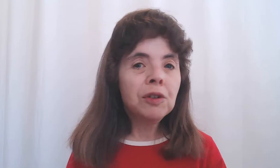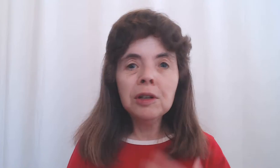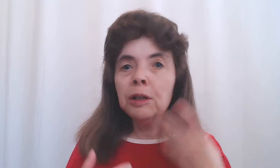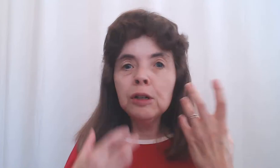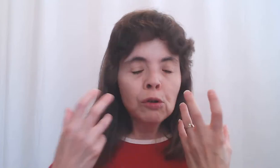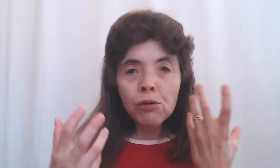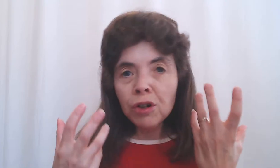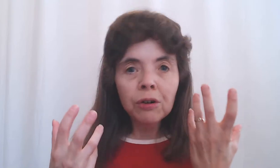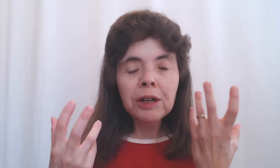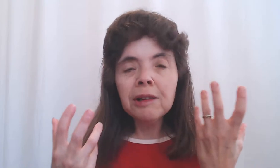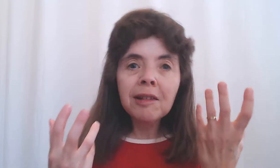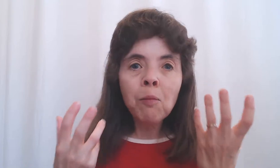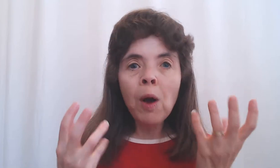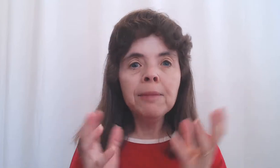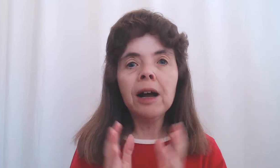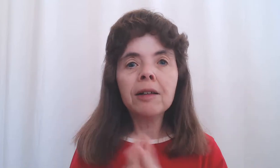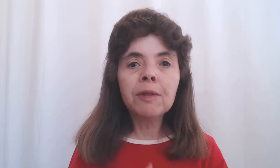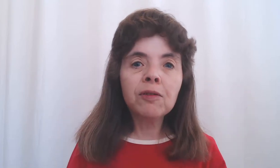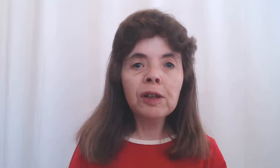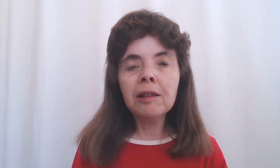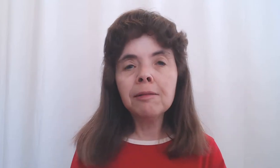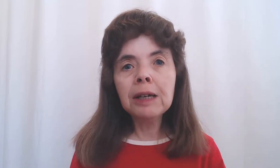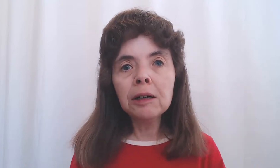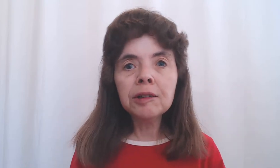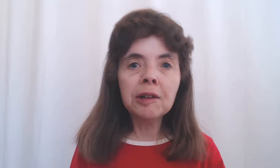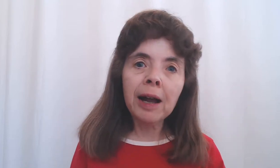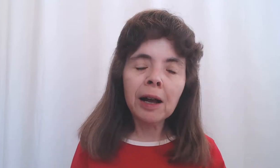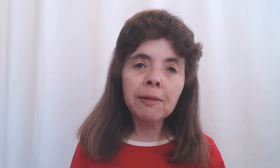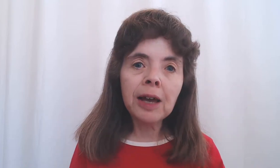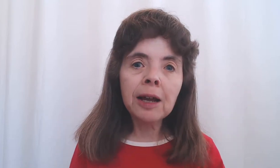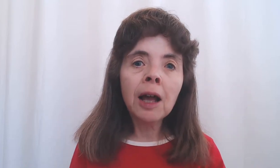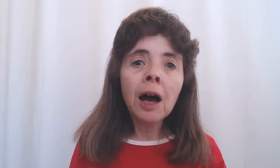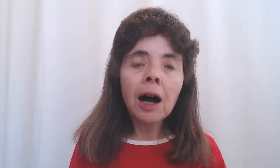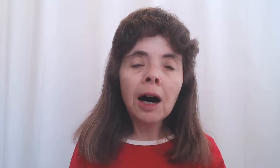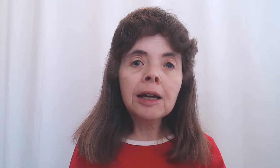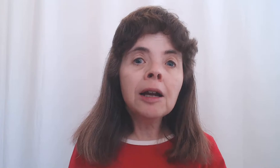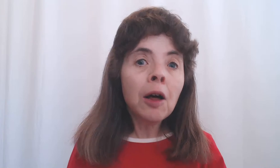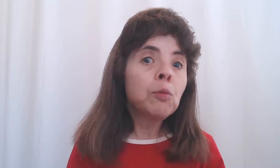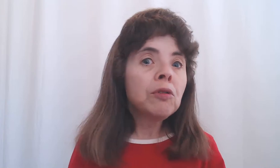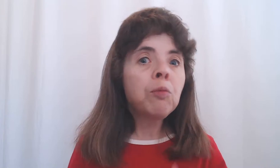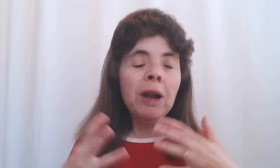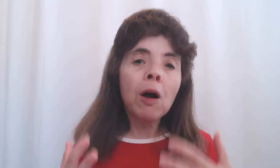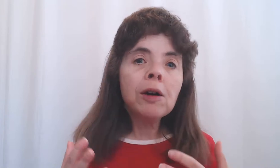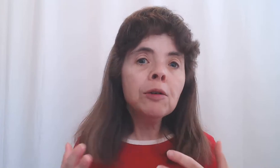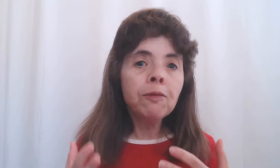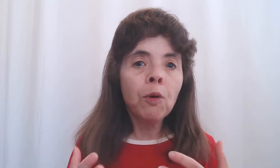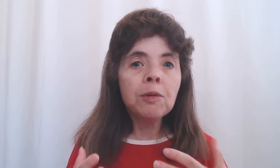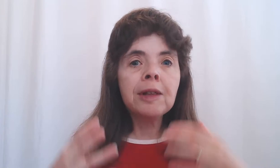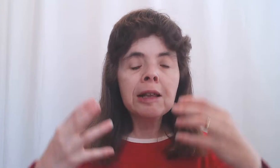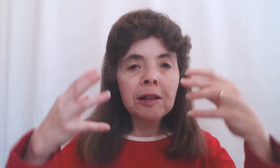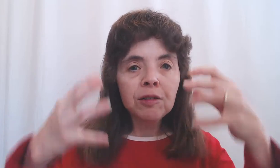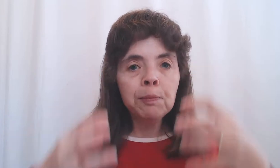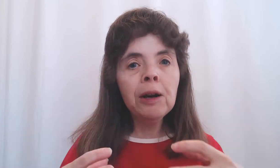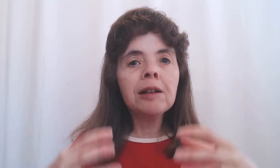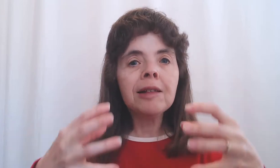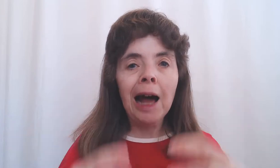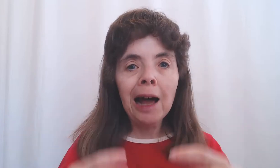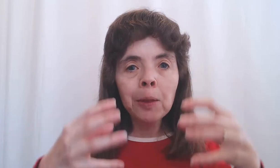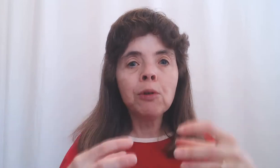delusional in some way because of his feelings of guilt and that kind of thing. In other words, what we argued for was that his experience on the road